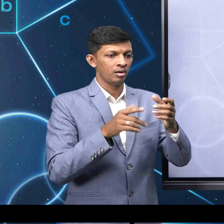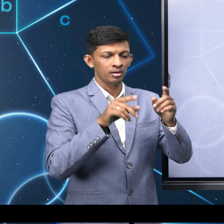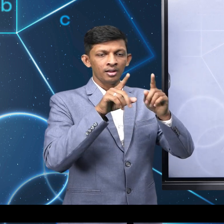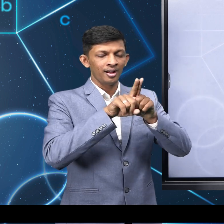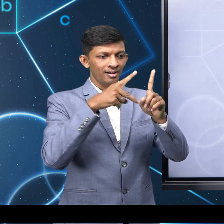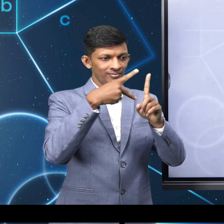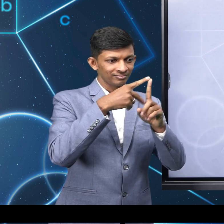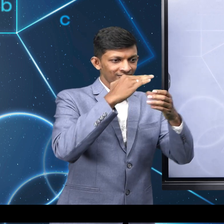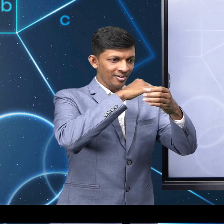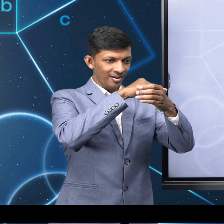cross-section,